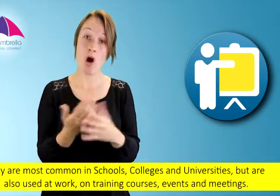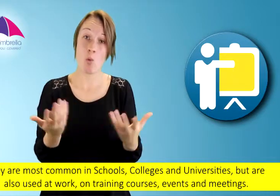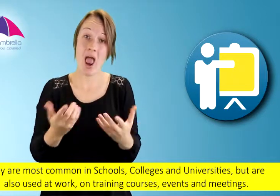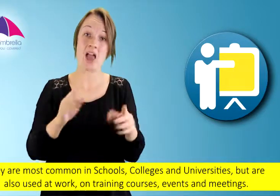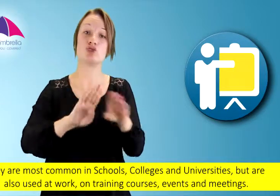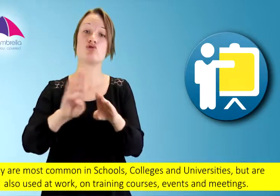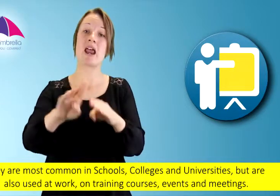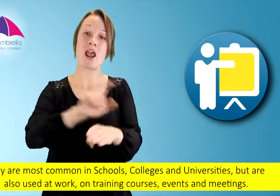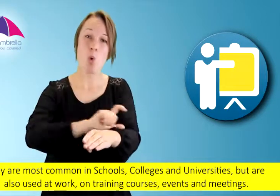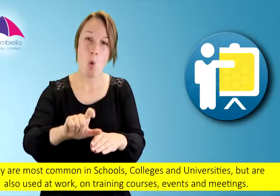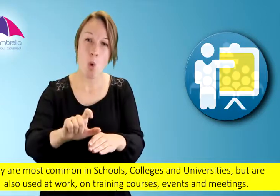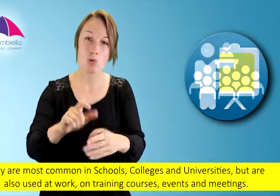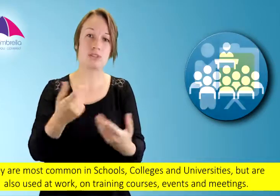events and at meetings.